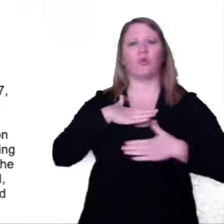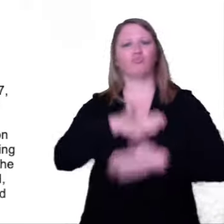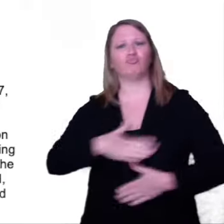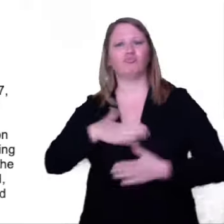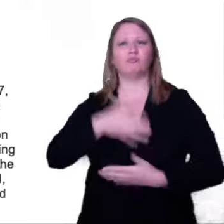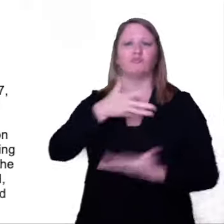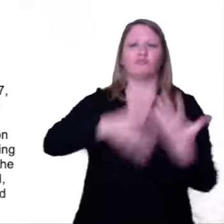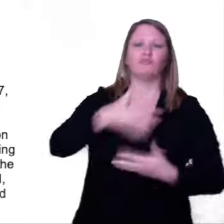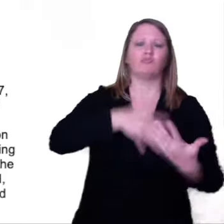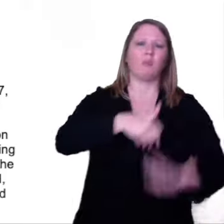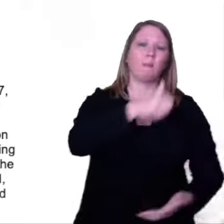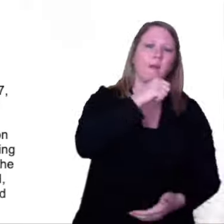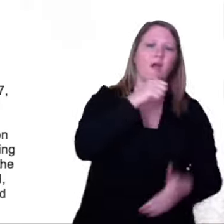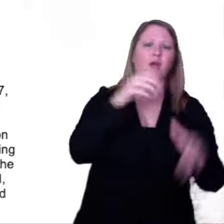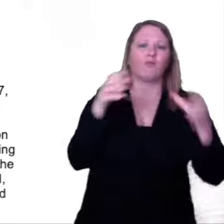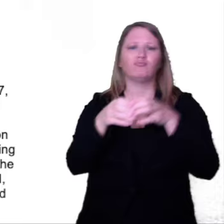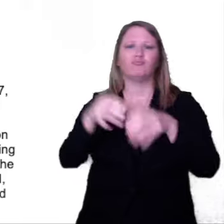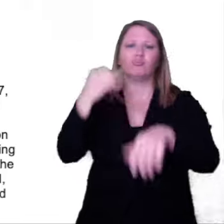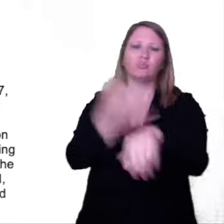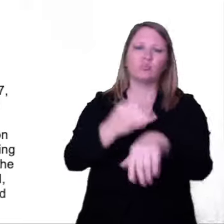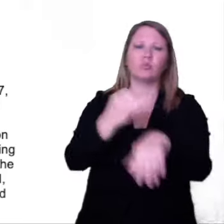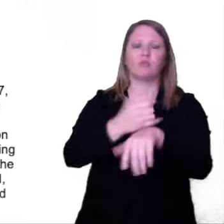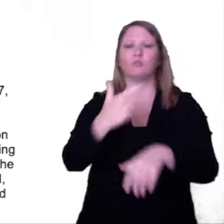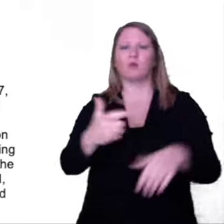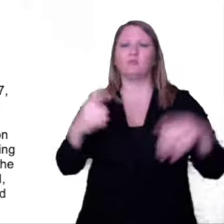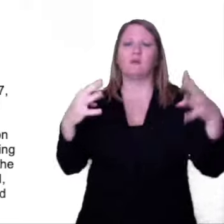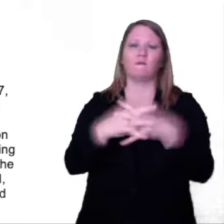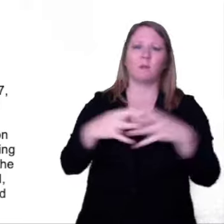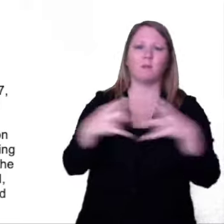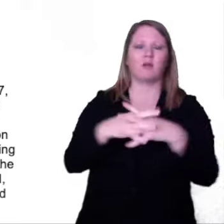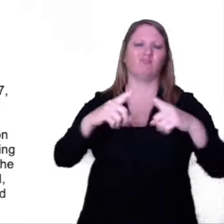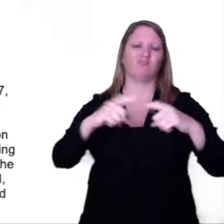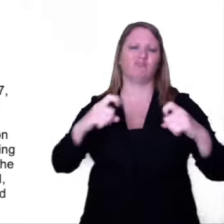and culture. And